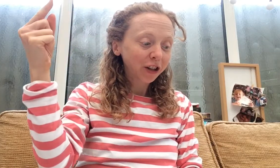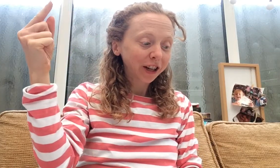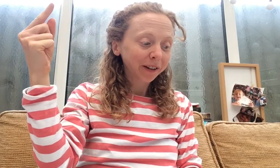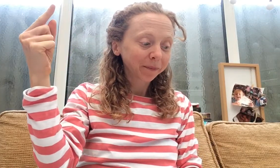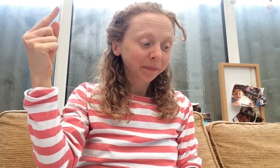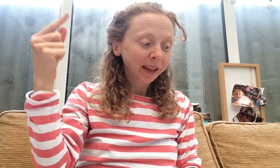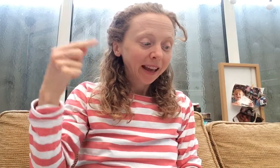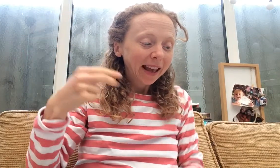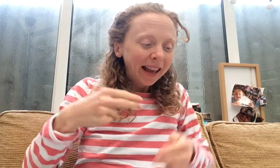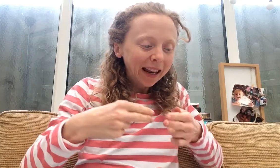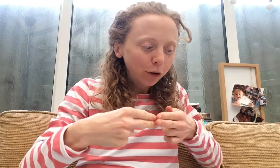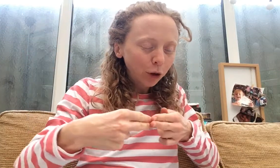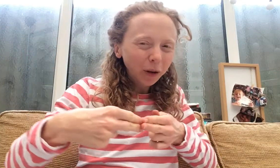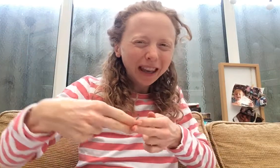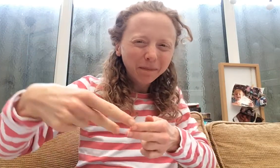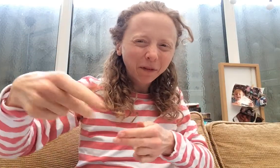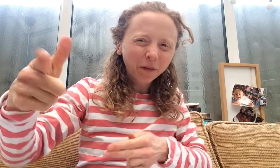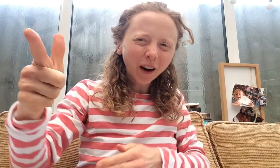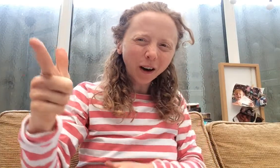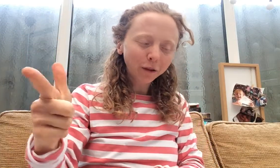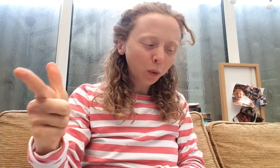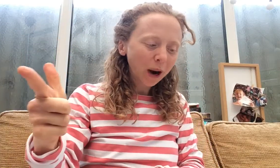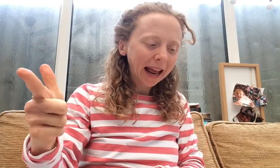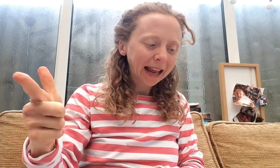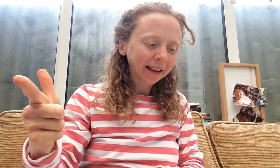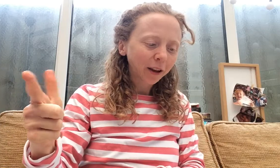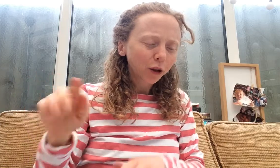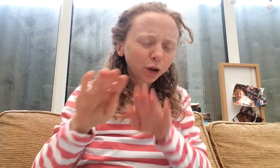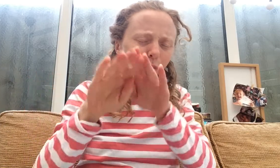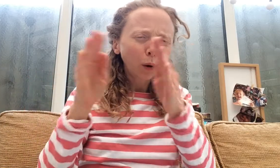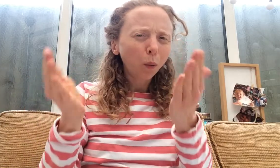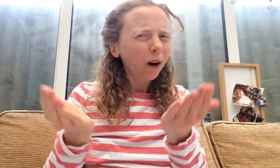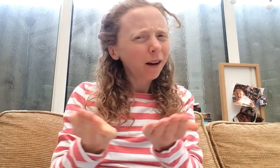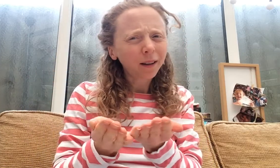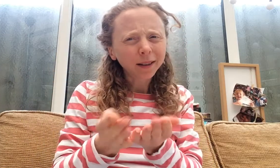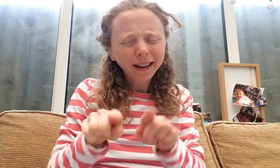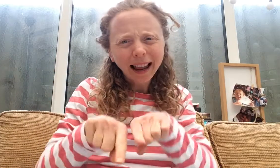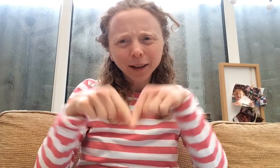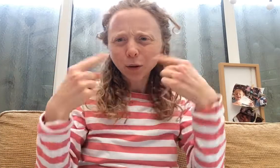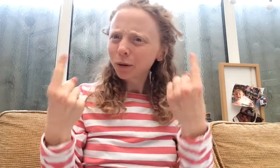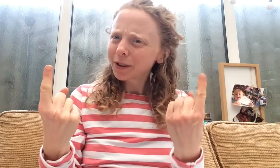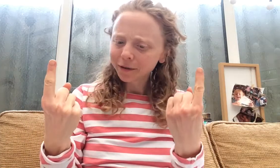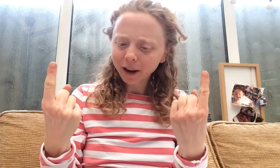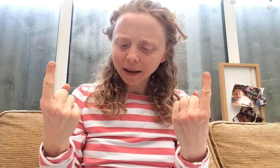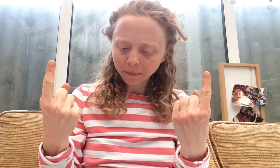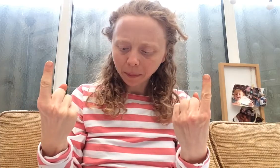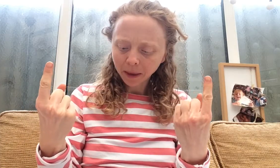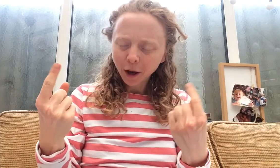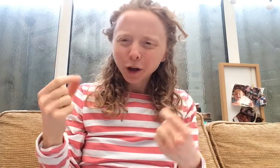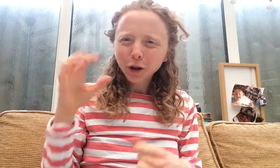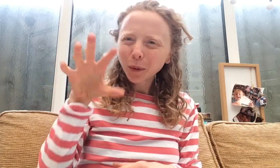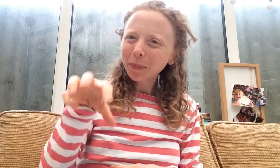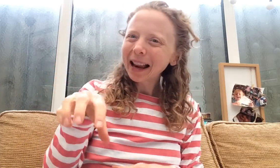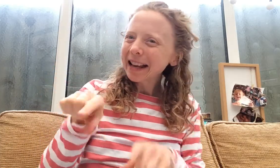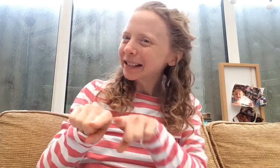imagination. It took him far away to a world less ordinary, to a place